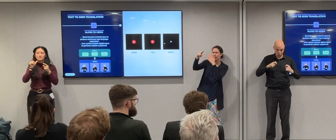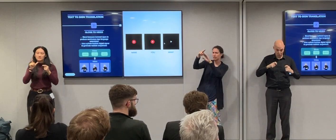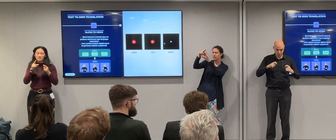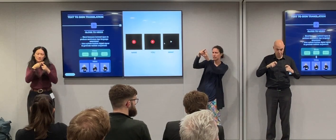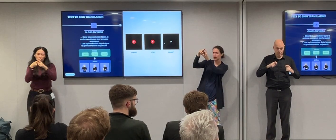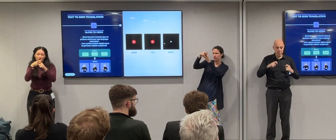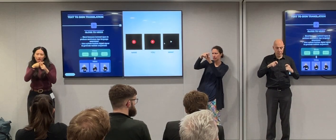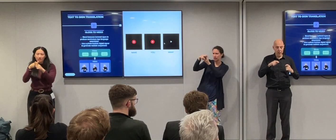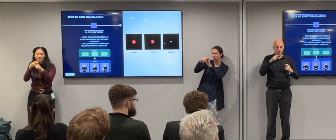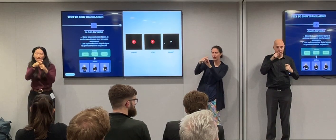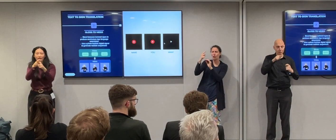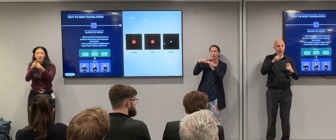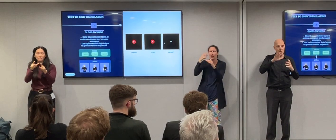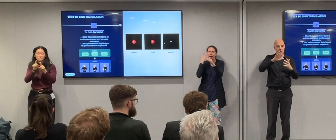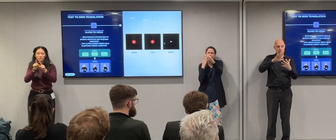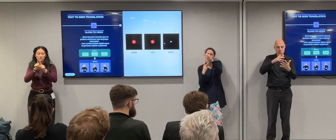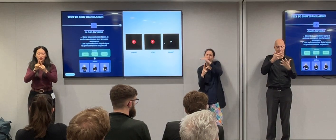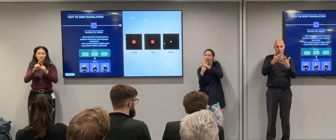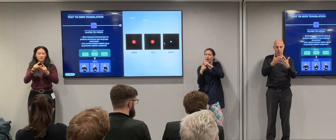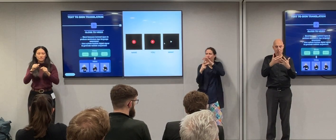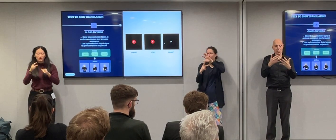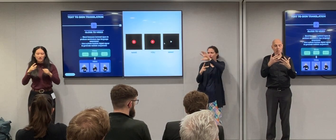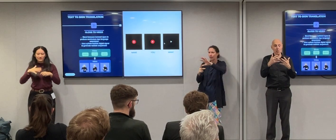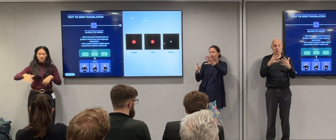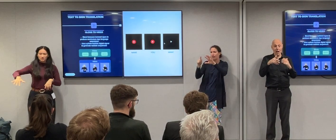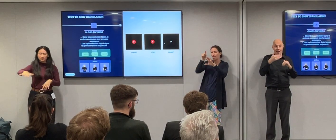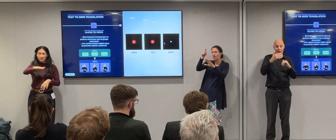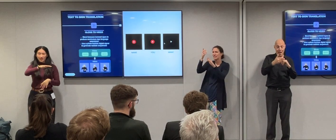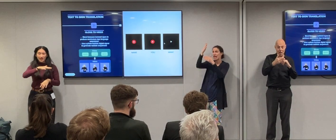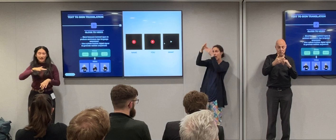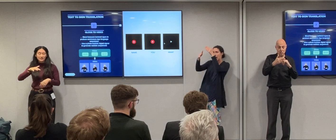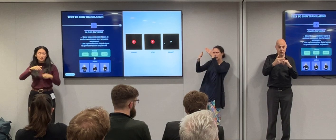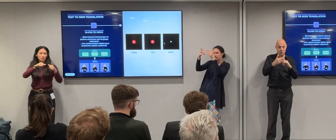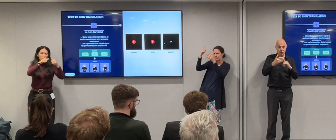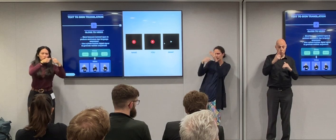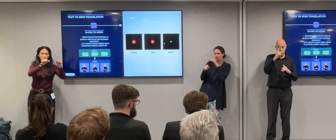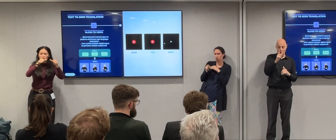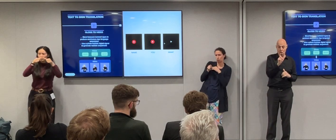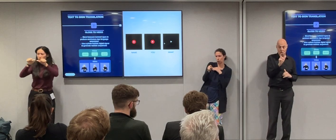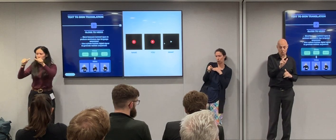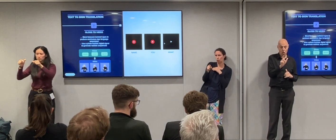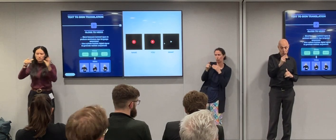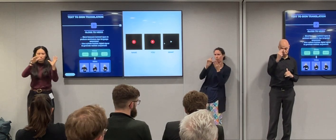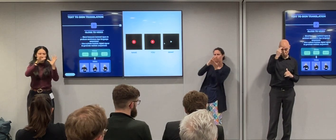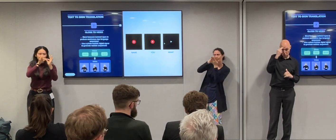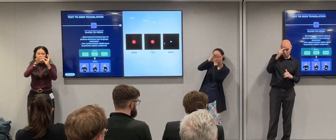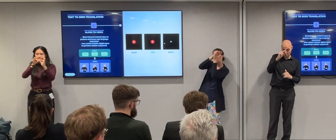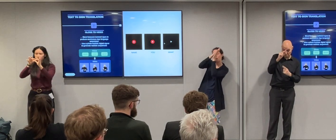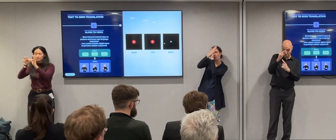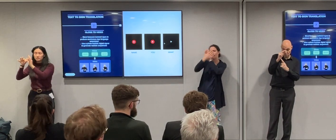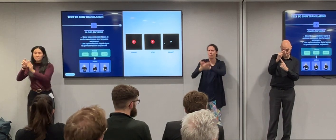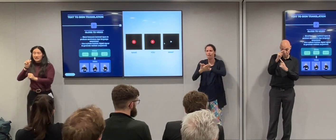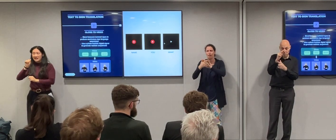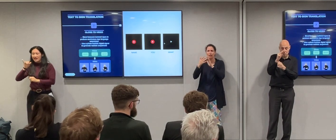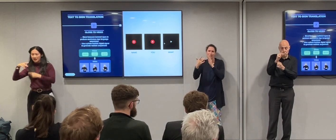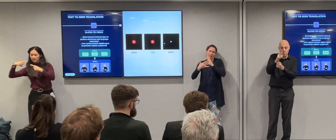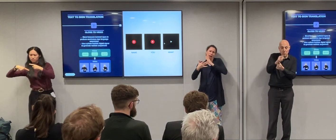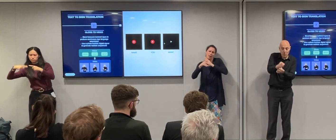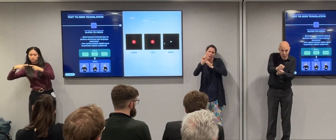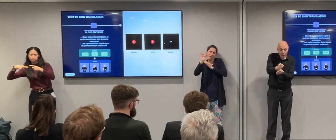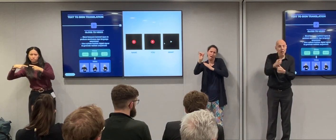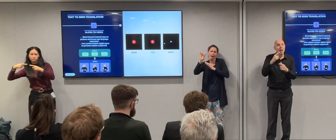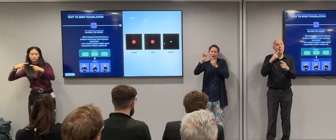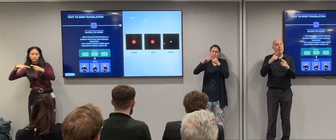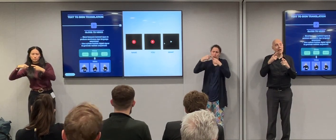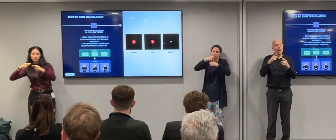we interpolate in the pose space between the end of one gloss to the start of the next gloss. And we use our AI video generation technology to kind